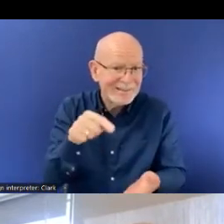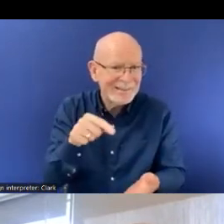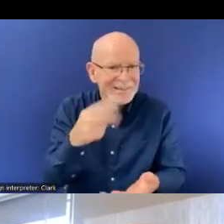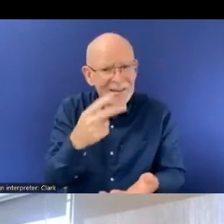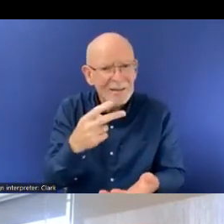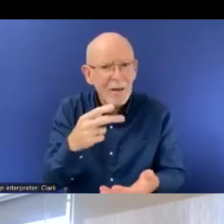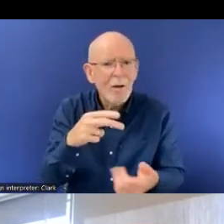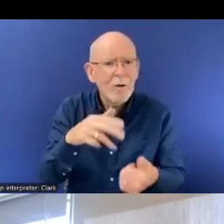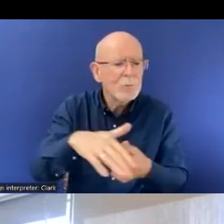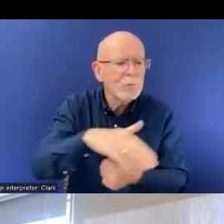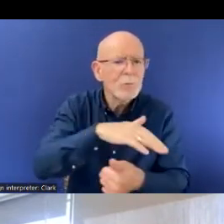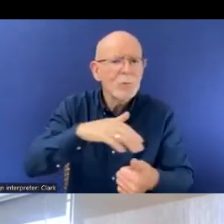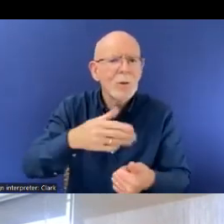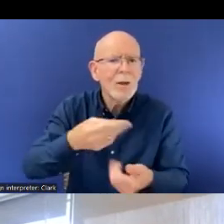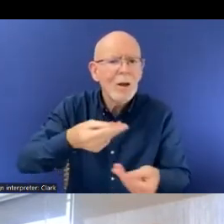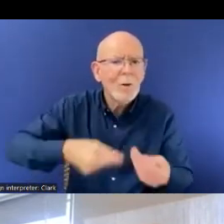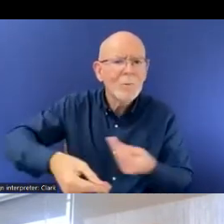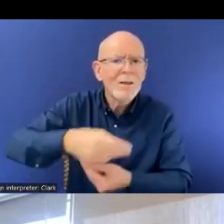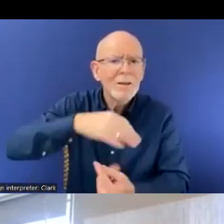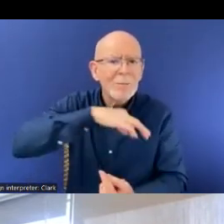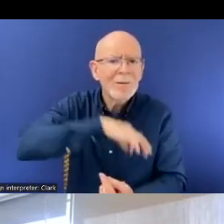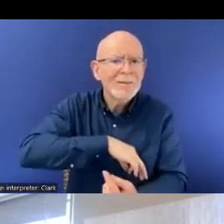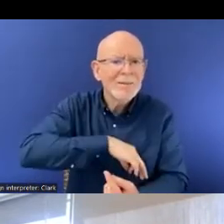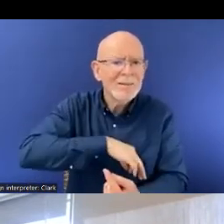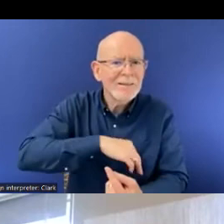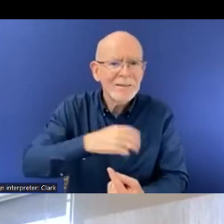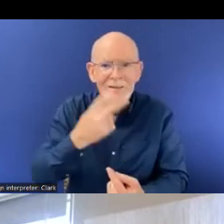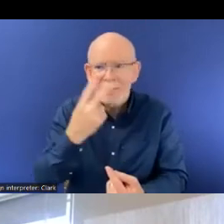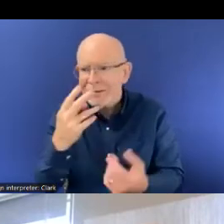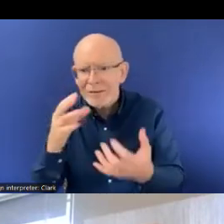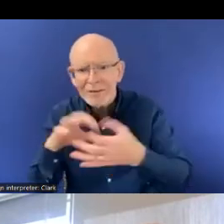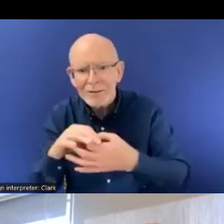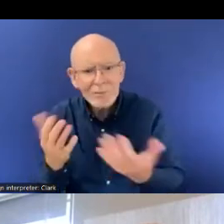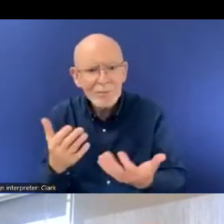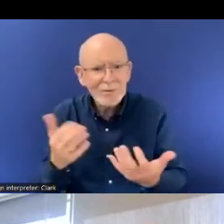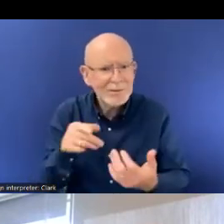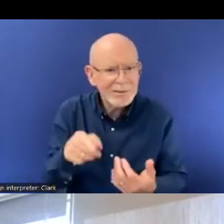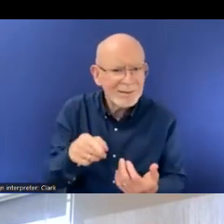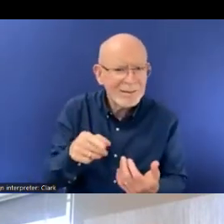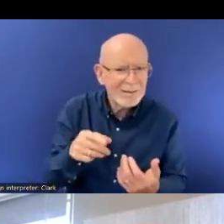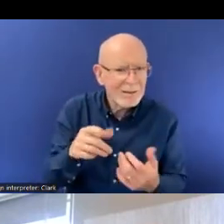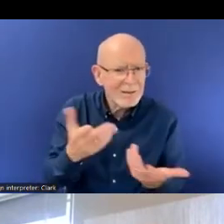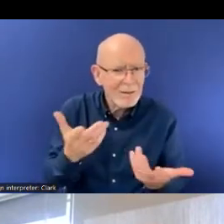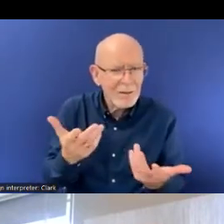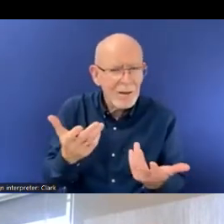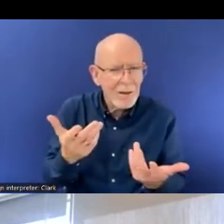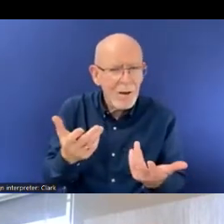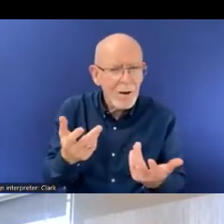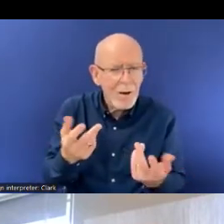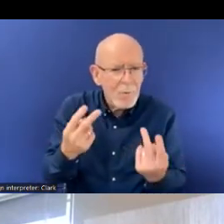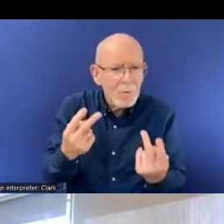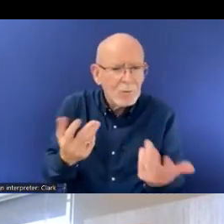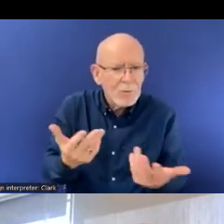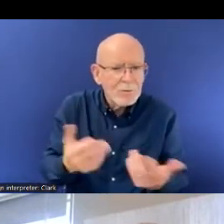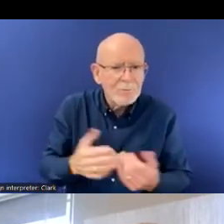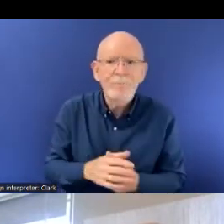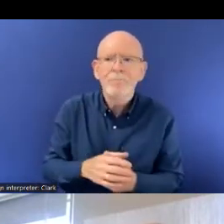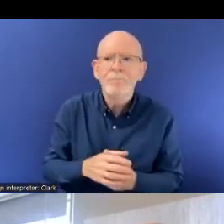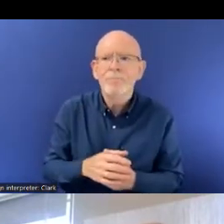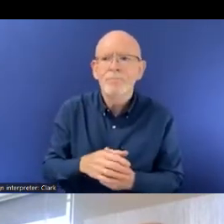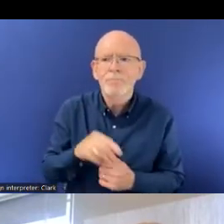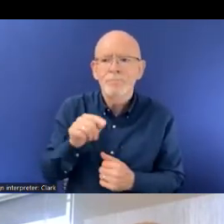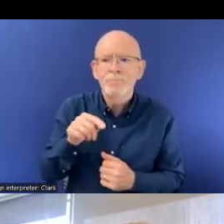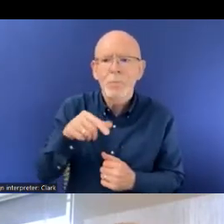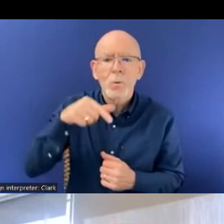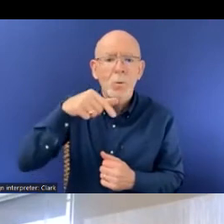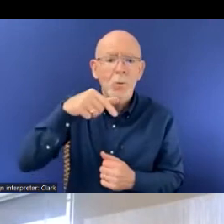on what we called the changing wealth of nations. And the wealth of nations is typically composed of produced wealth like